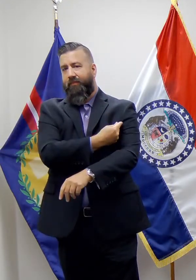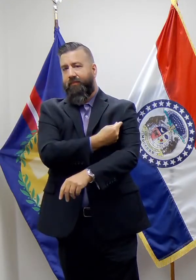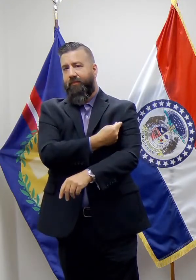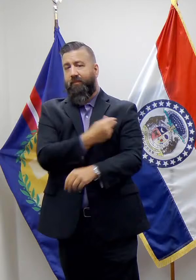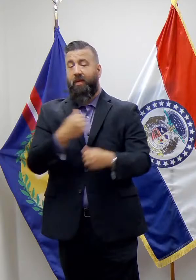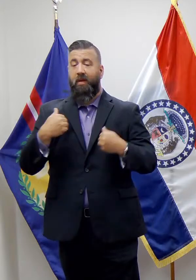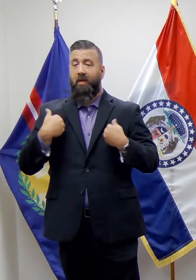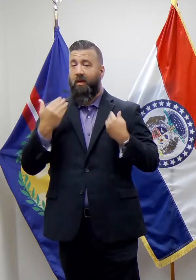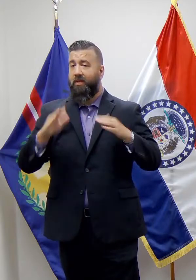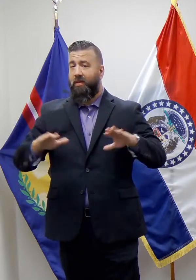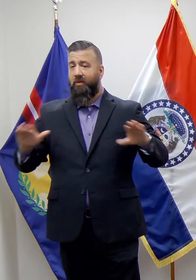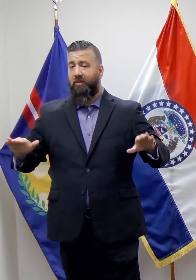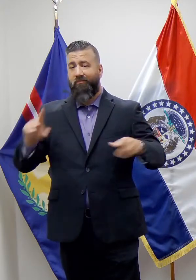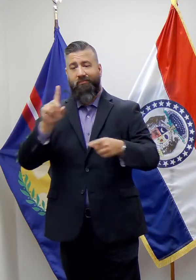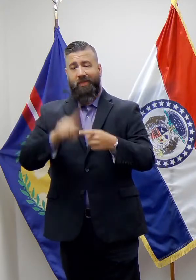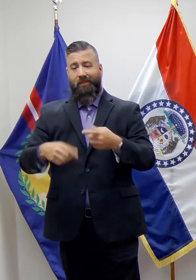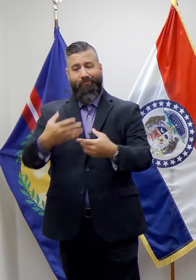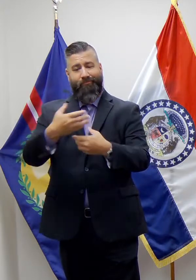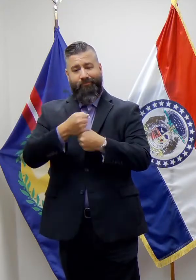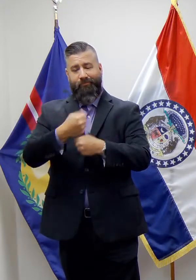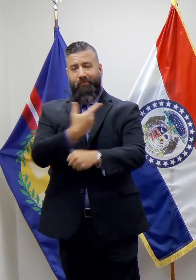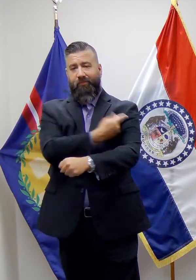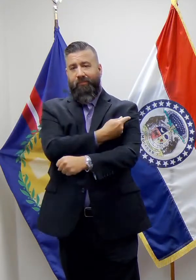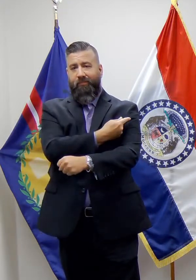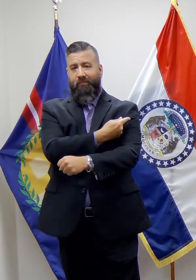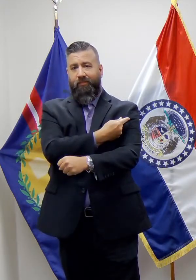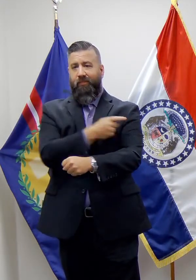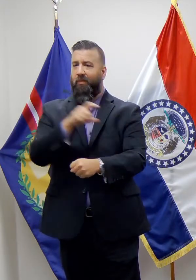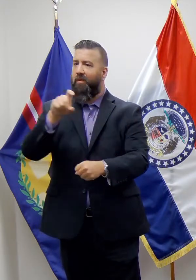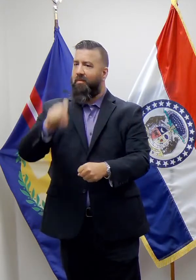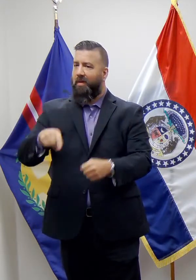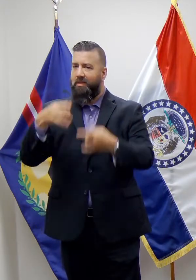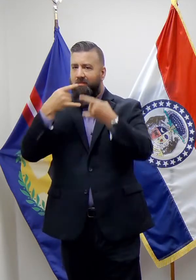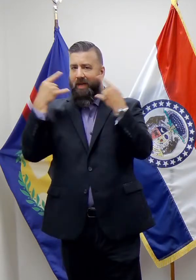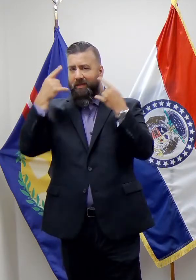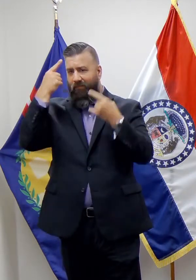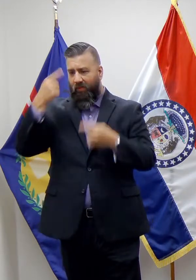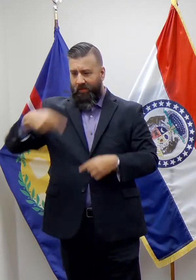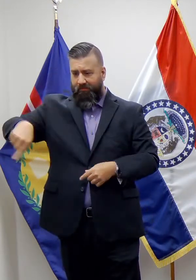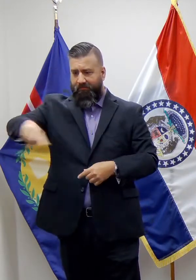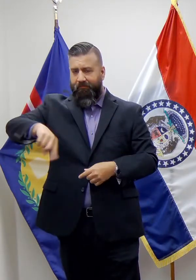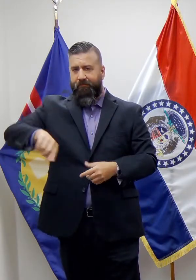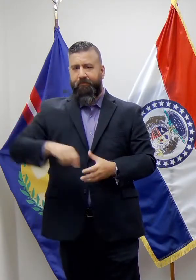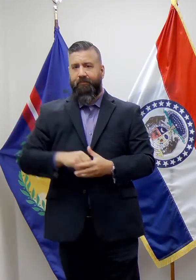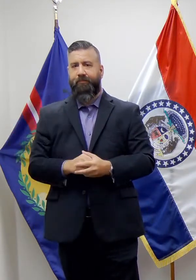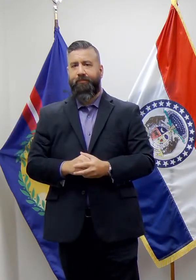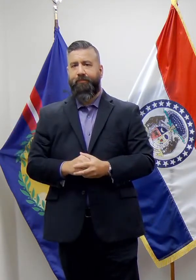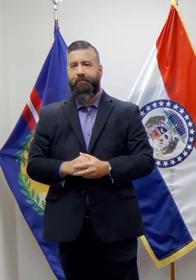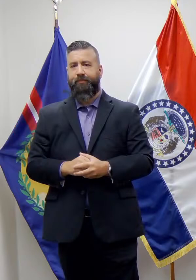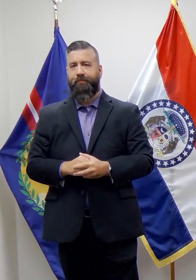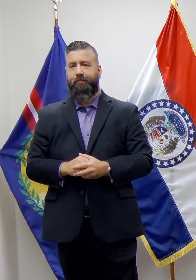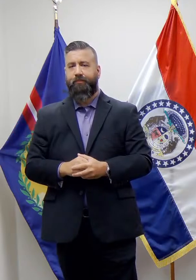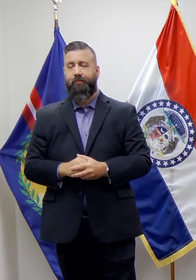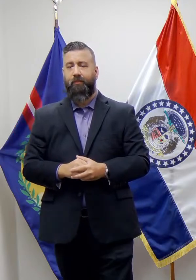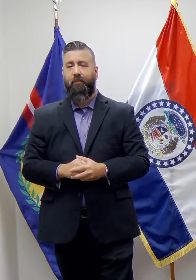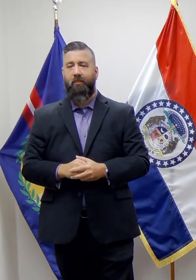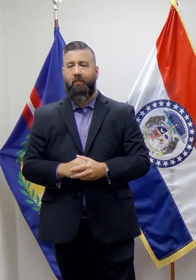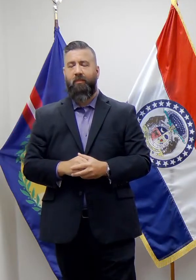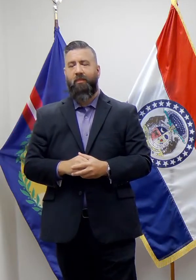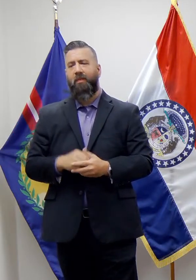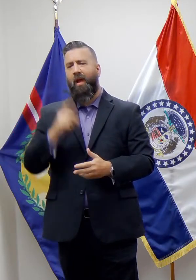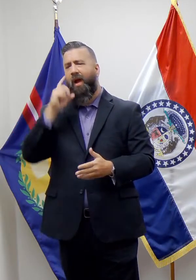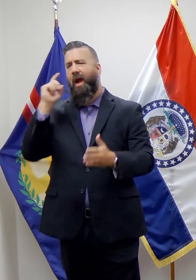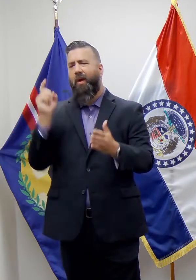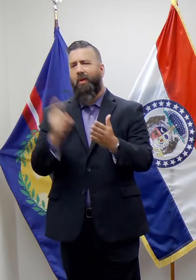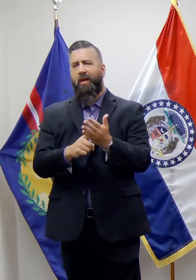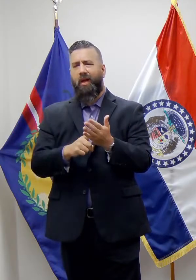young children are not able to get the vaccine. We must wear masks for them. I recognize the personal liberty argument